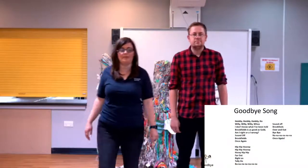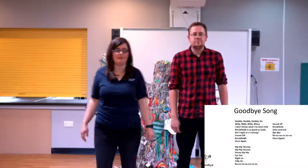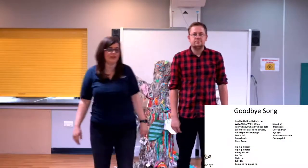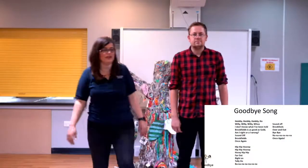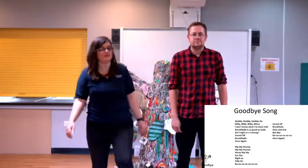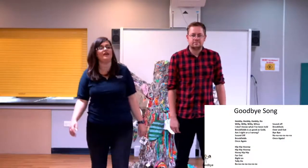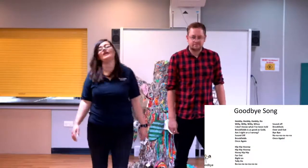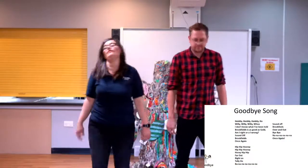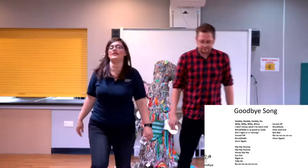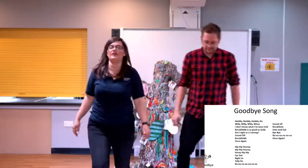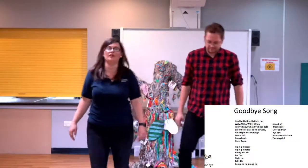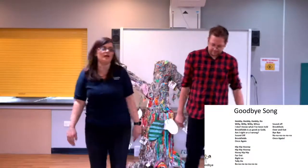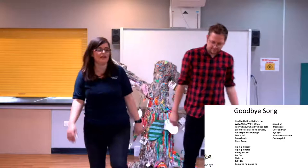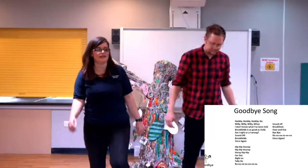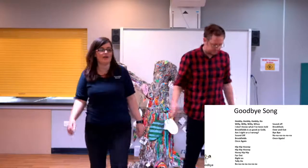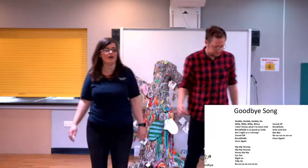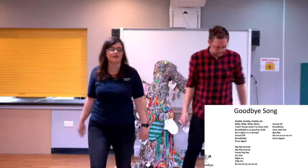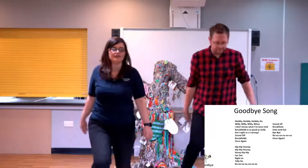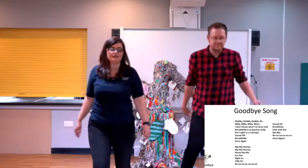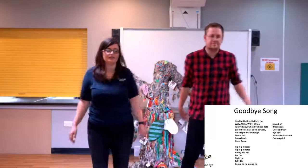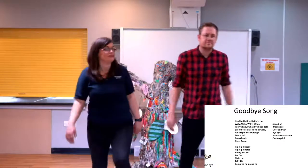stamping those feet. Ready for the goodbye song?